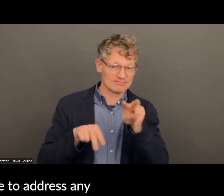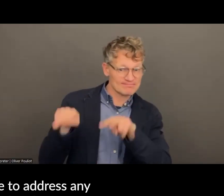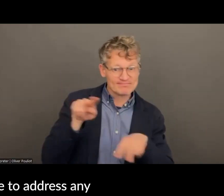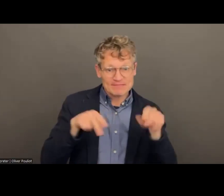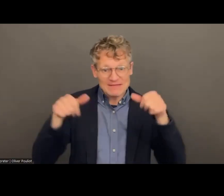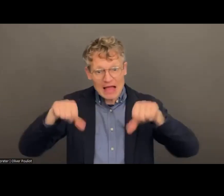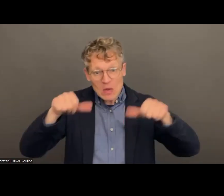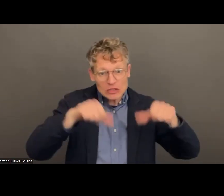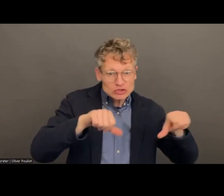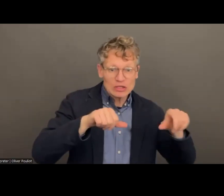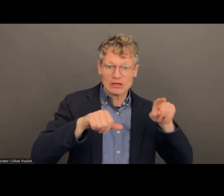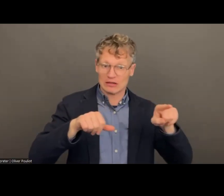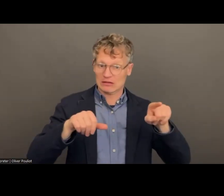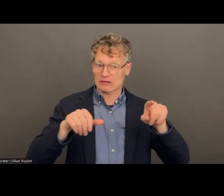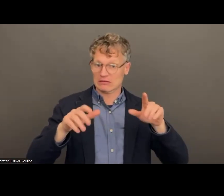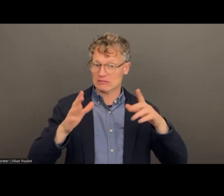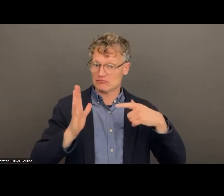these questions?